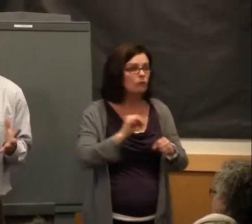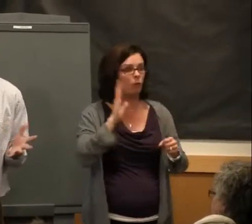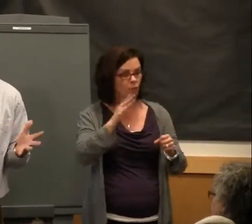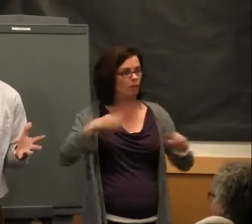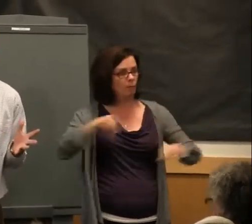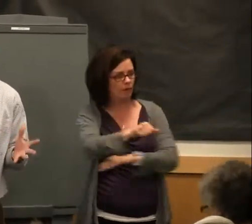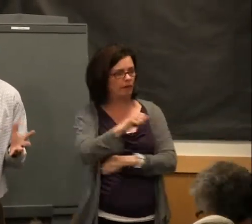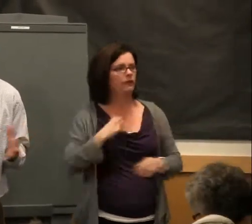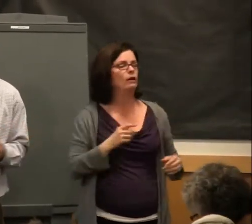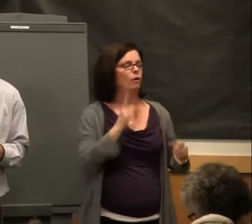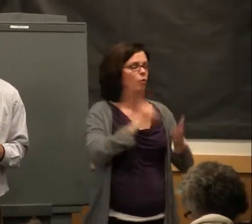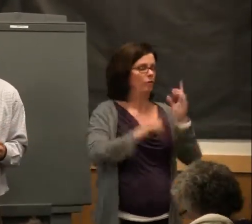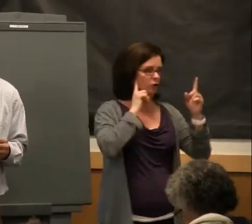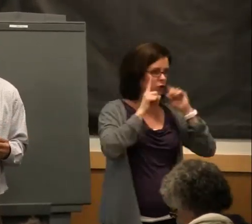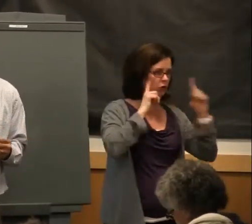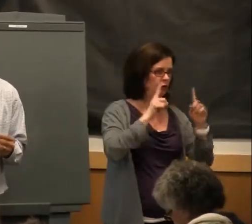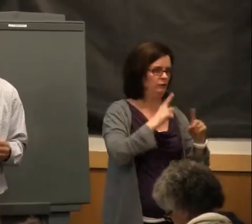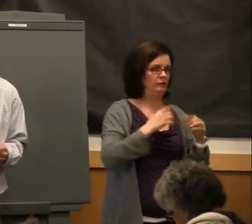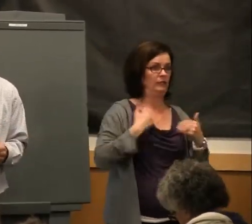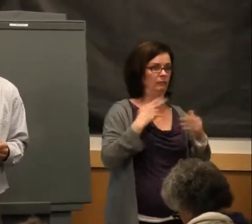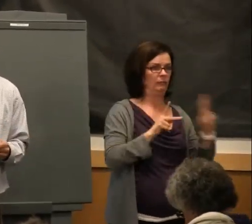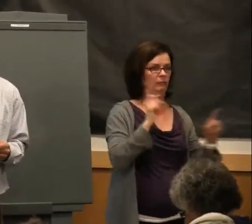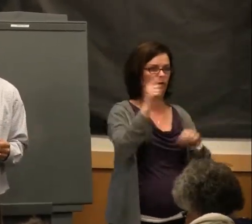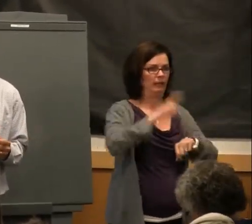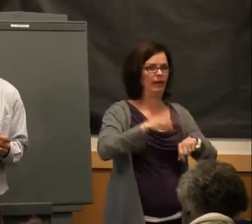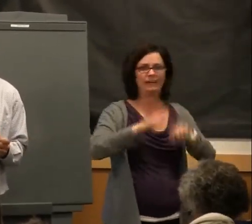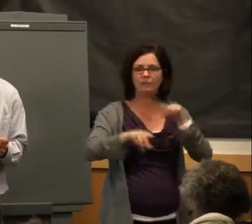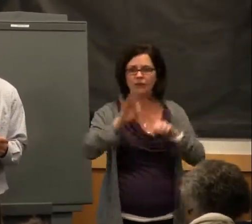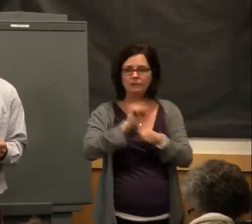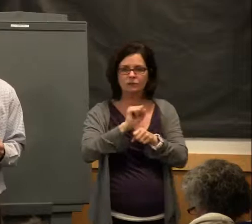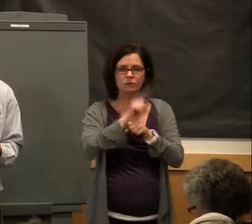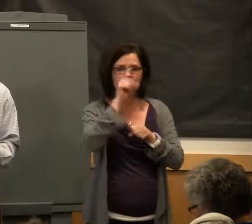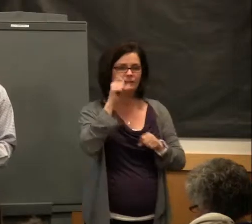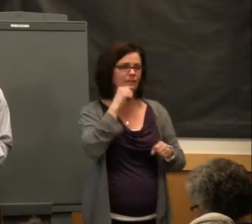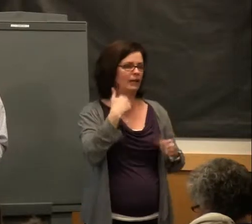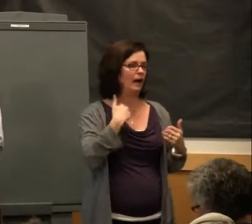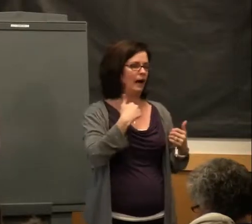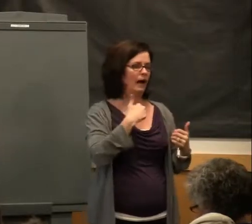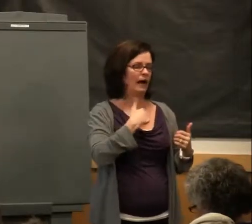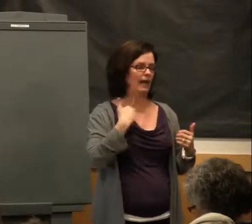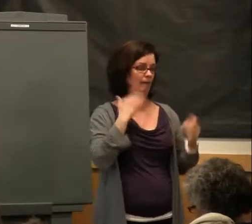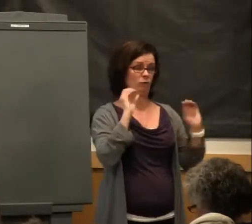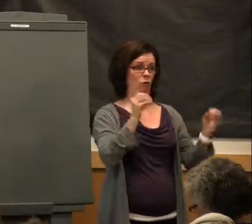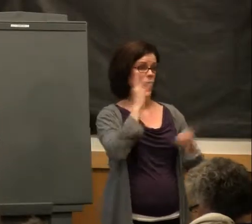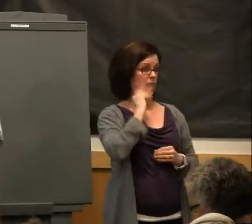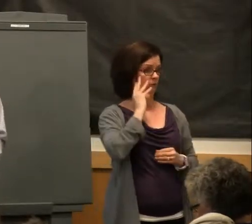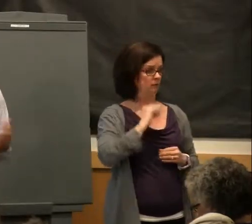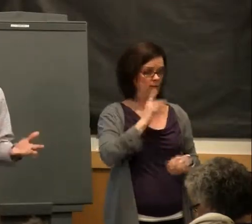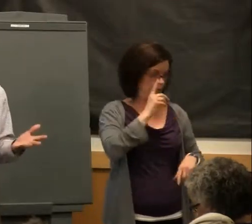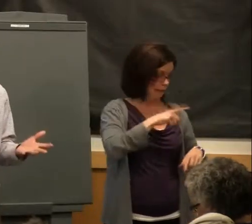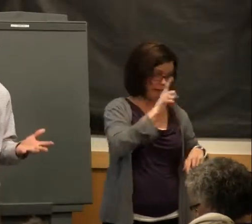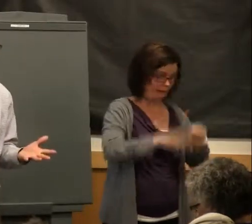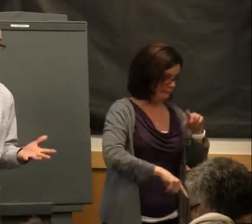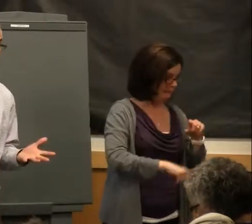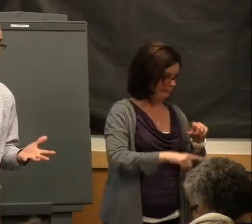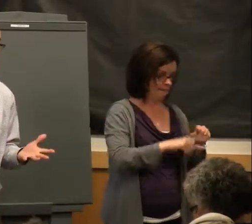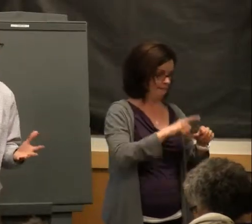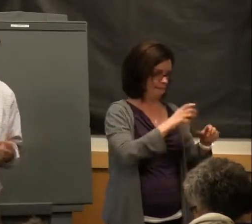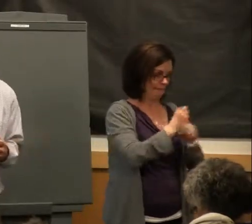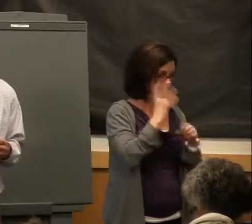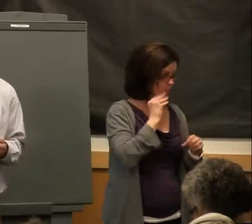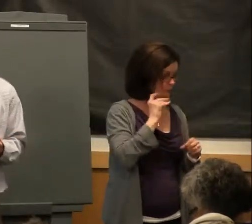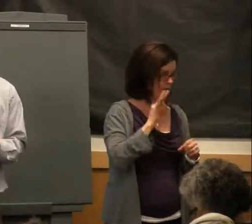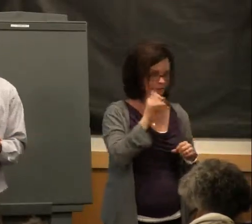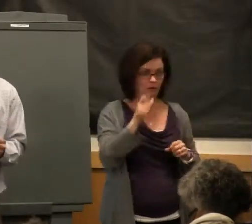things we hear from young people all the time is, "I can't get a job because I don't have any experience, but I can't get any experience and no one gives me a